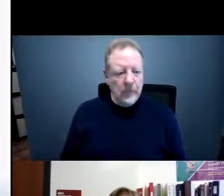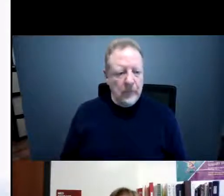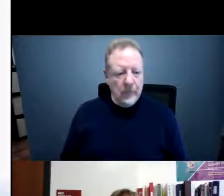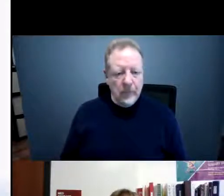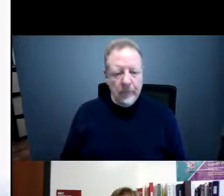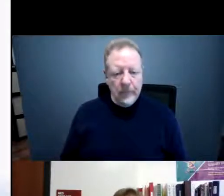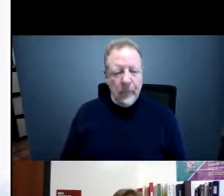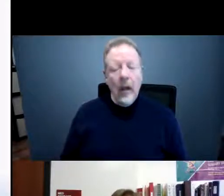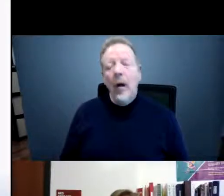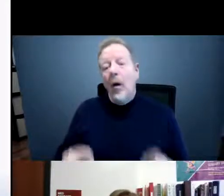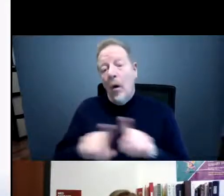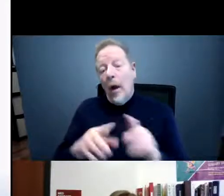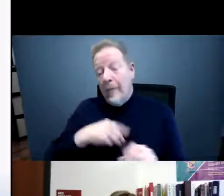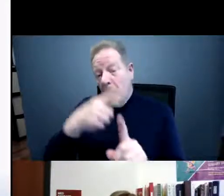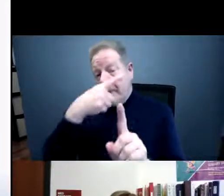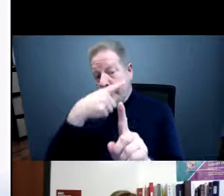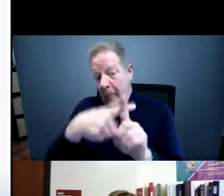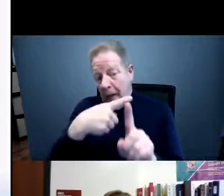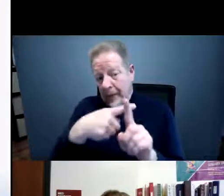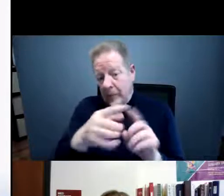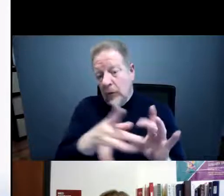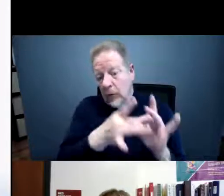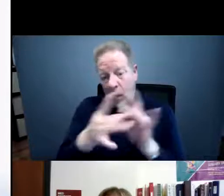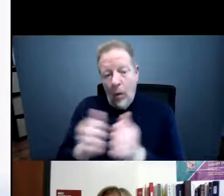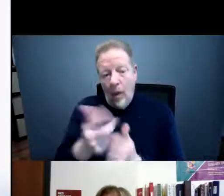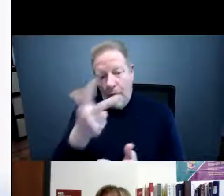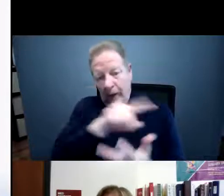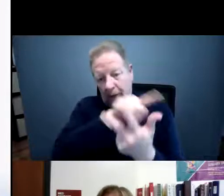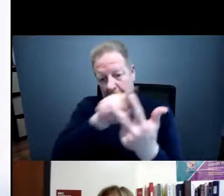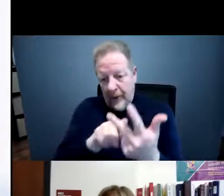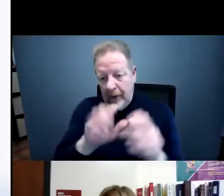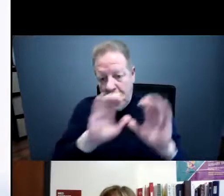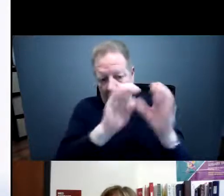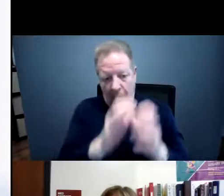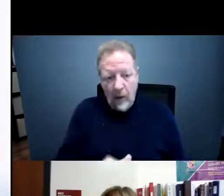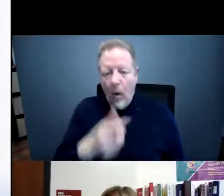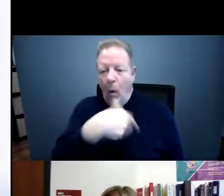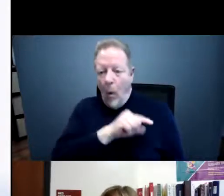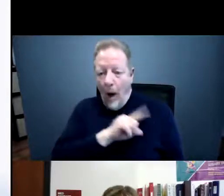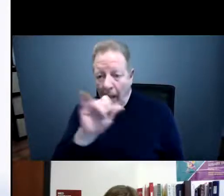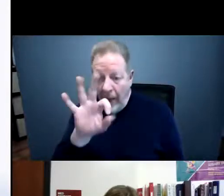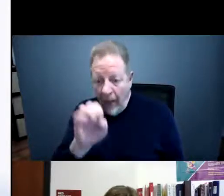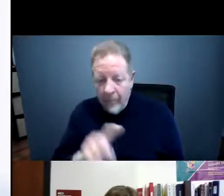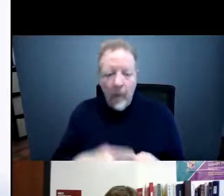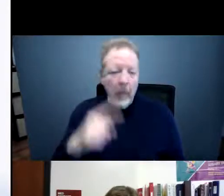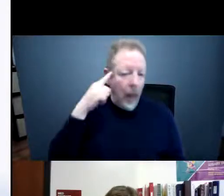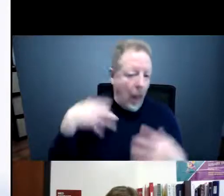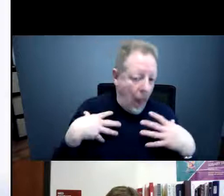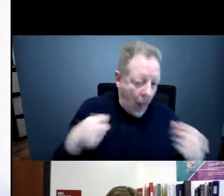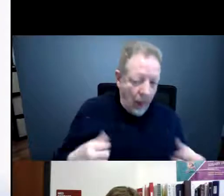There is a positive association among these three: quality of life, mental health, and physical health.